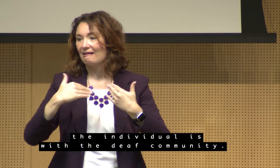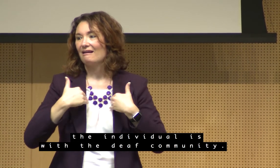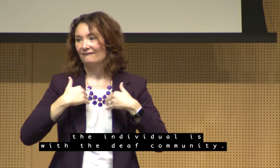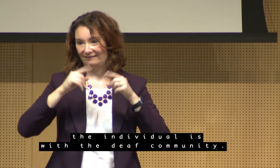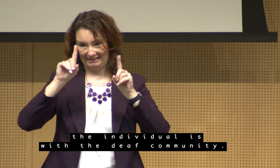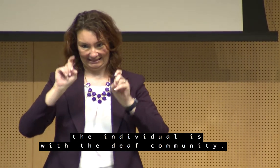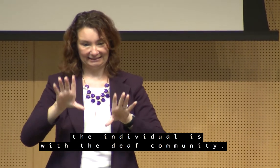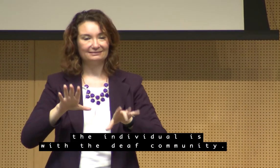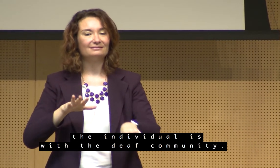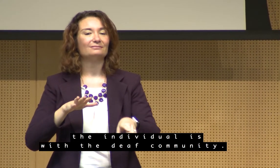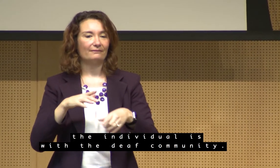community.